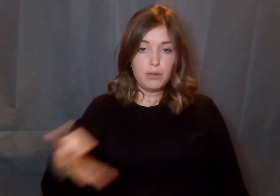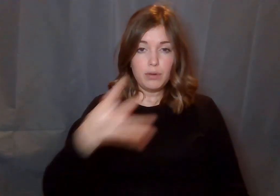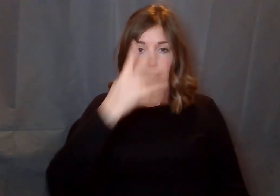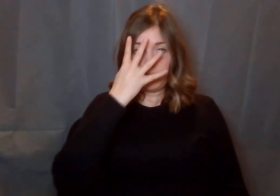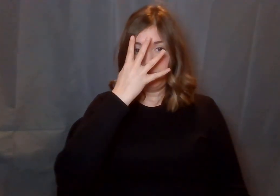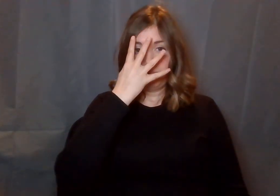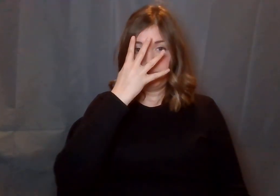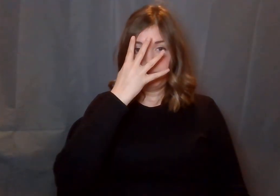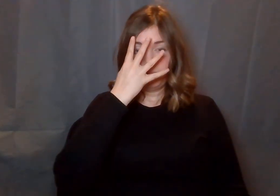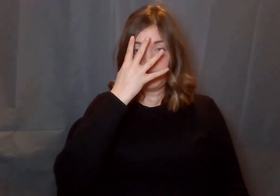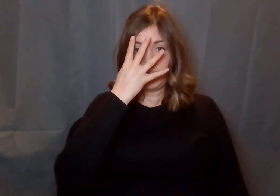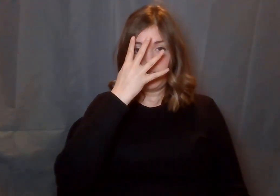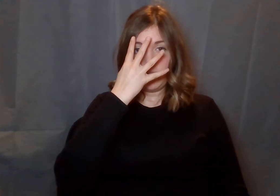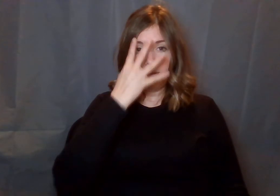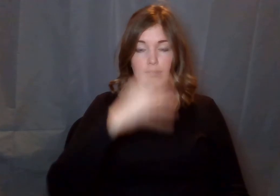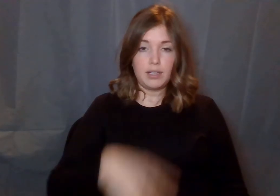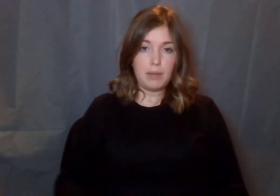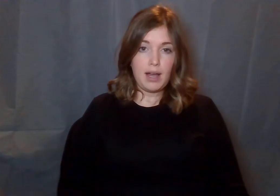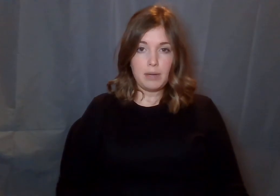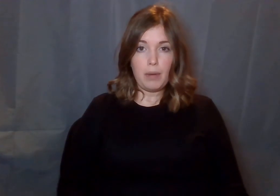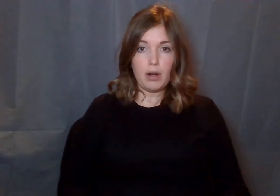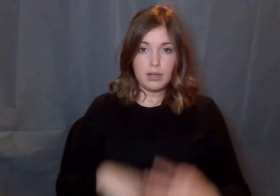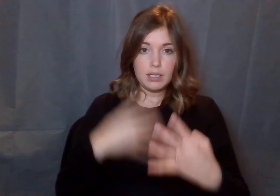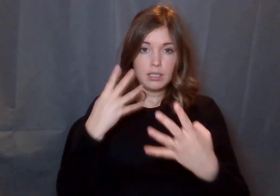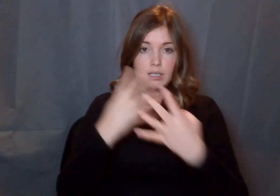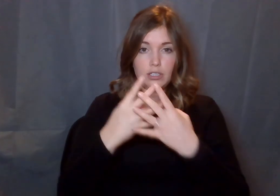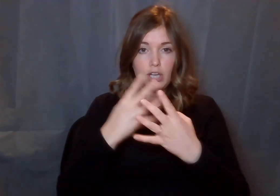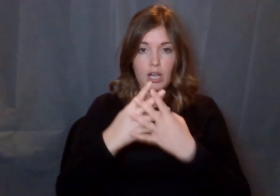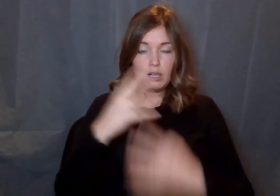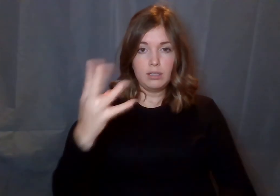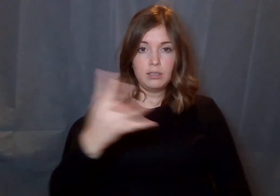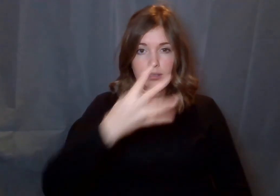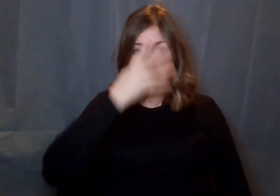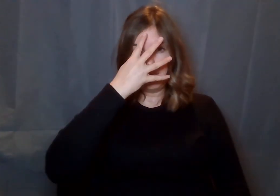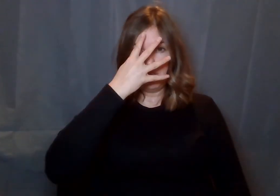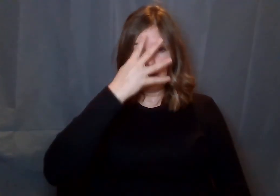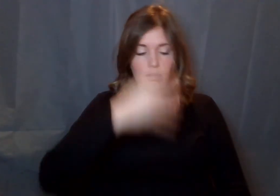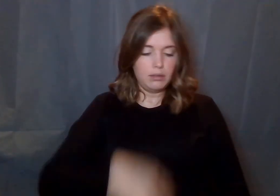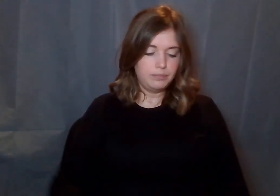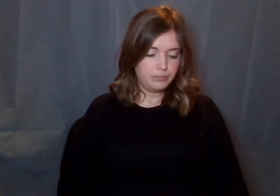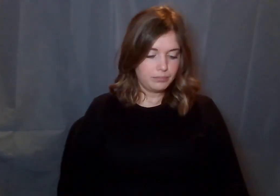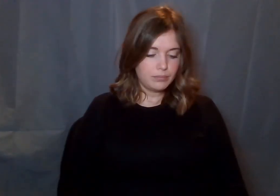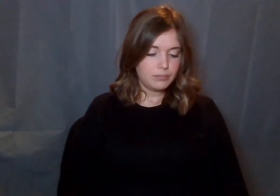could be in jail, like behind bars. Jail, in jail.